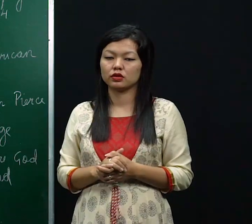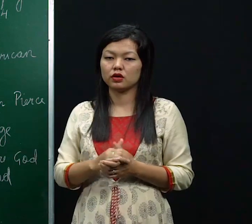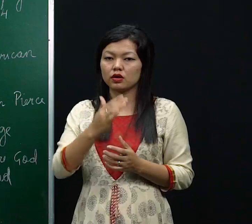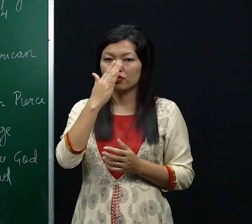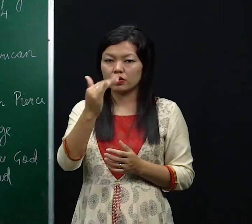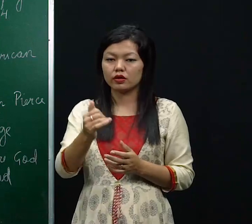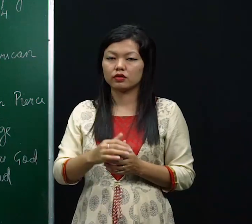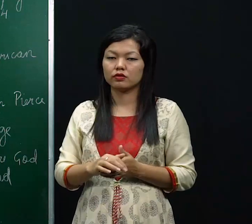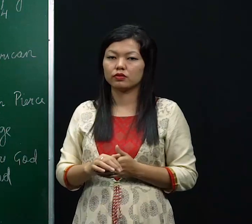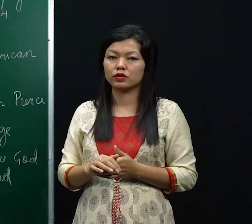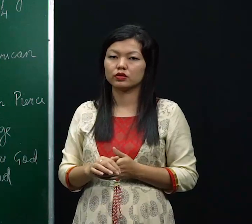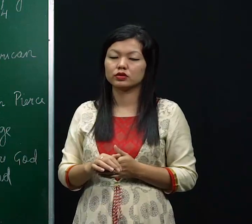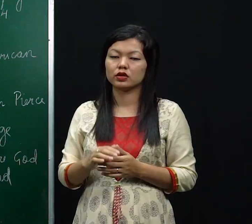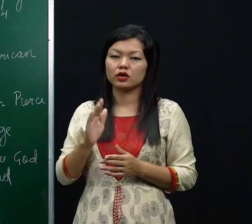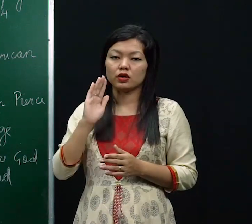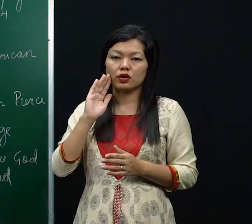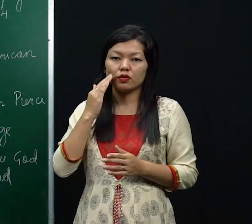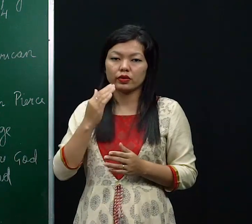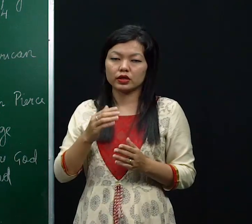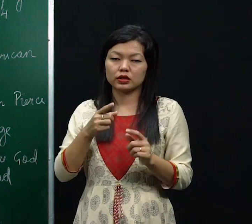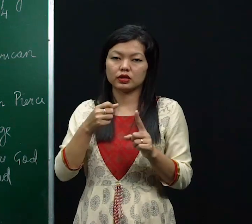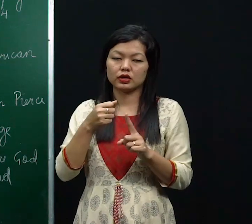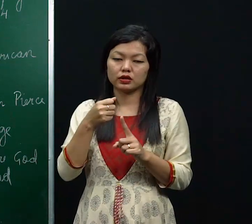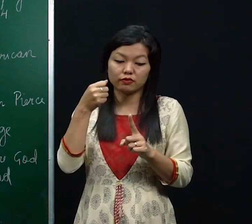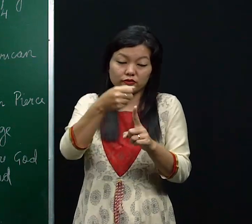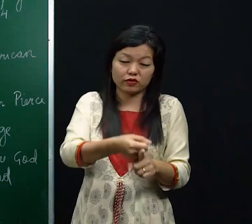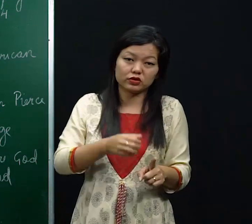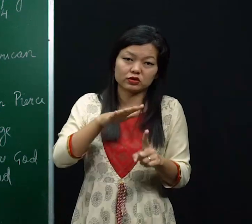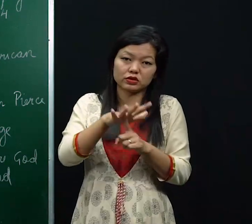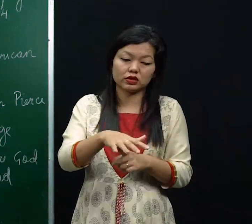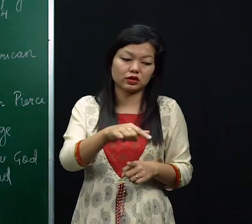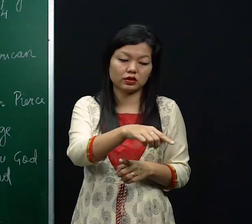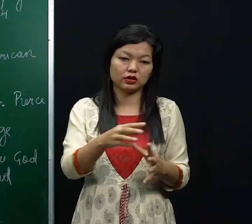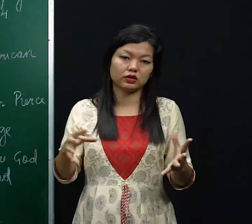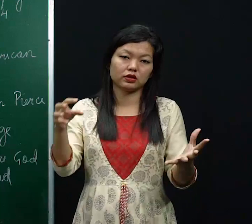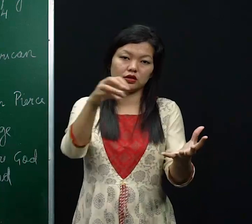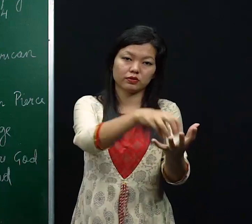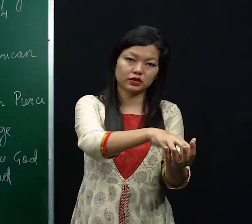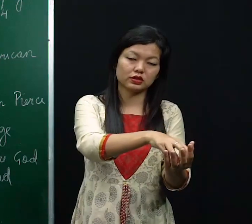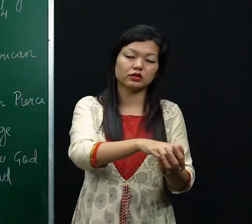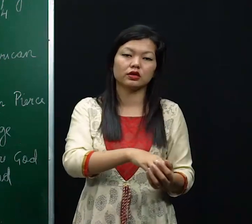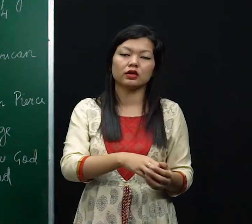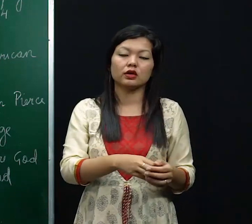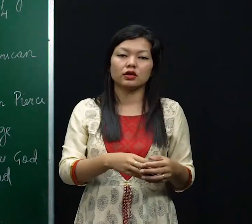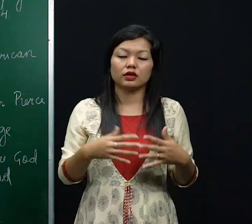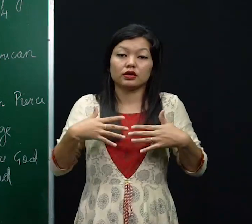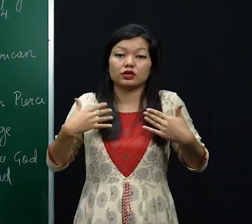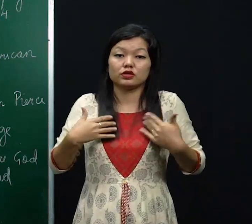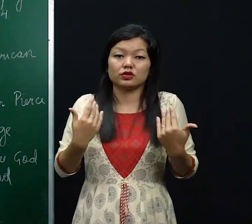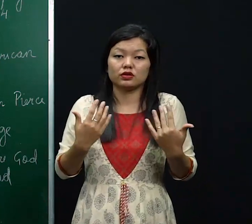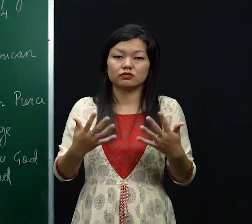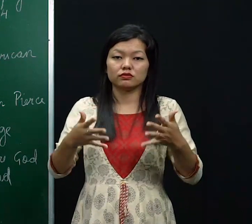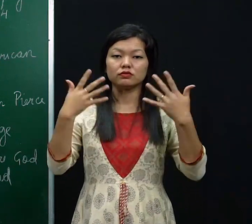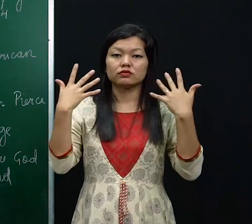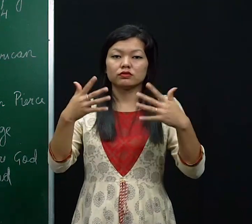you also can come and enjoy the freshness of the air that nature provides. If he were to write in such a